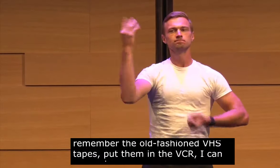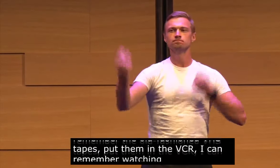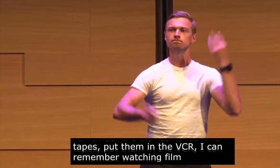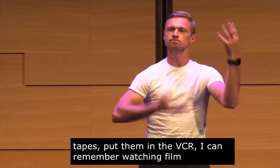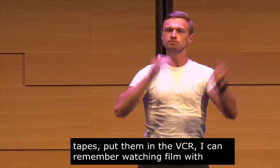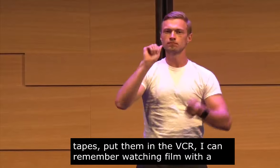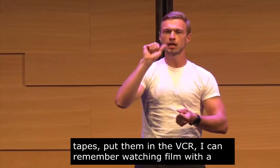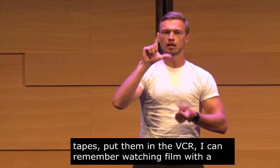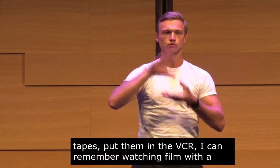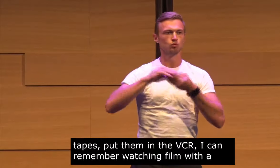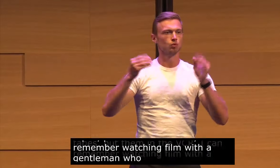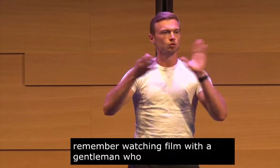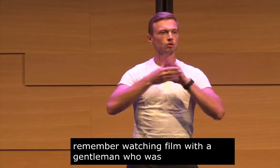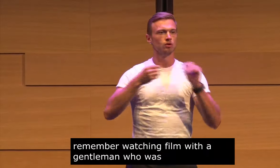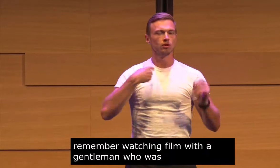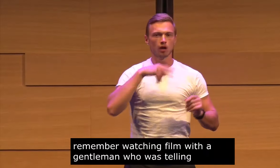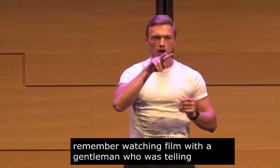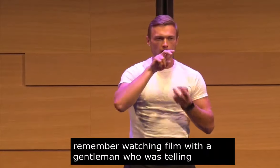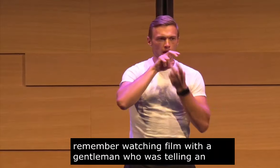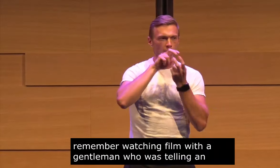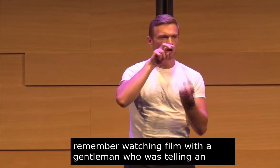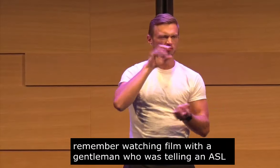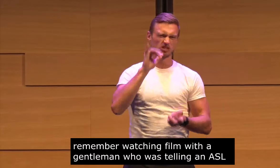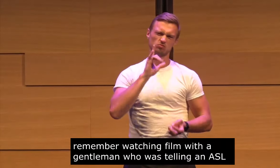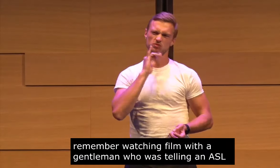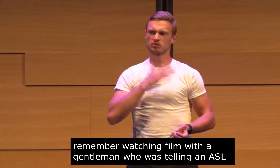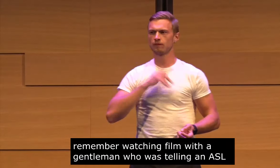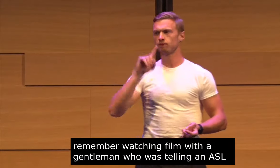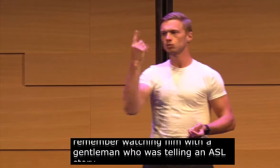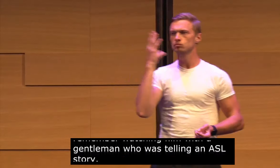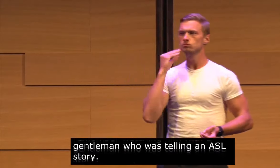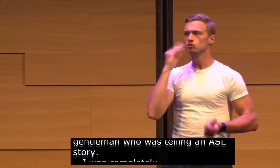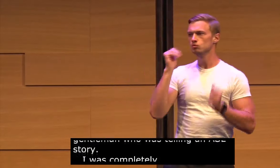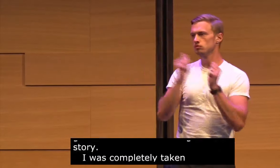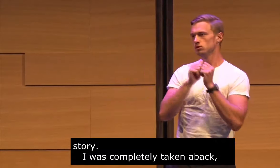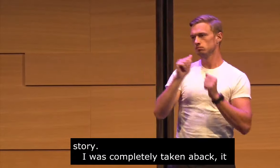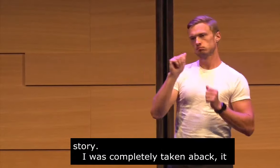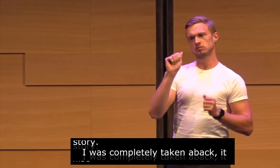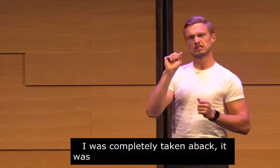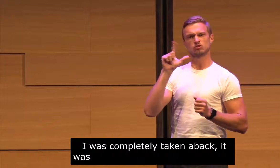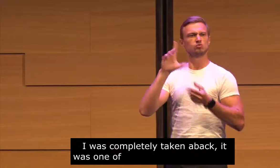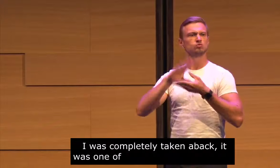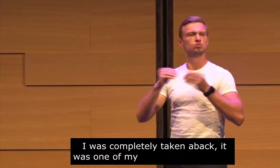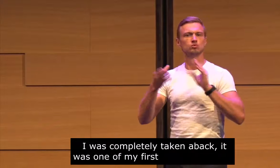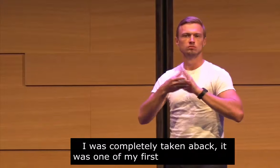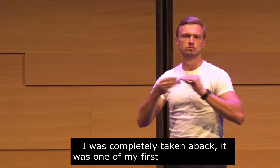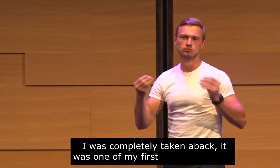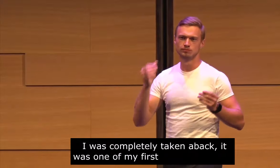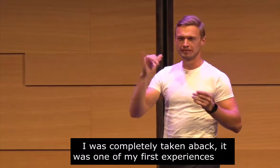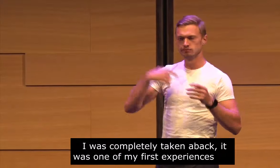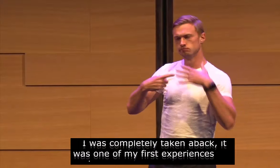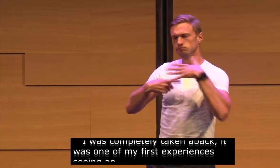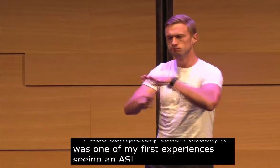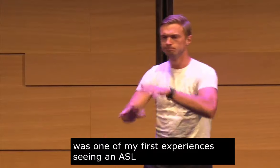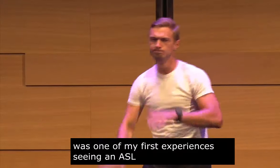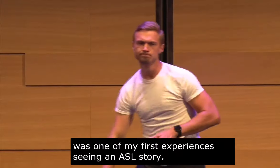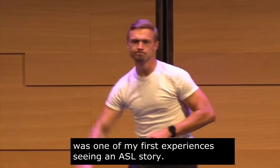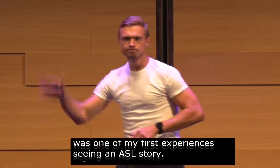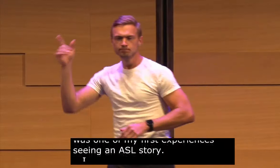a gentleman who was telling an ASL story. I was completely taken back. It was one of my first experiences seeing an ASL story.